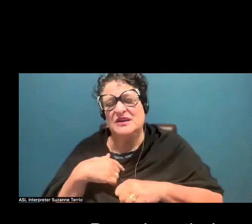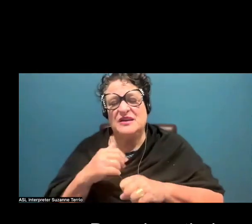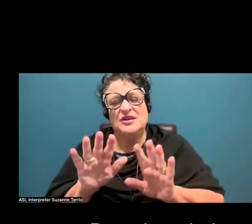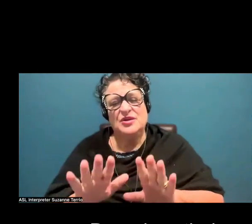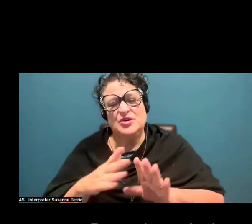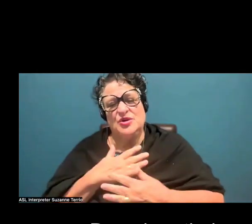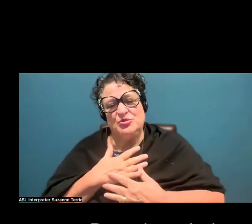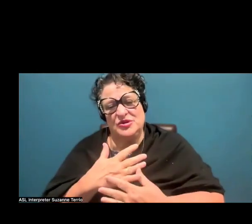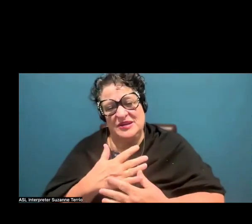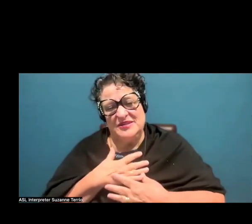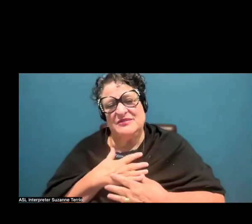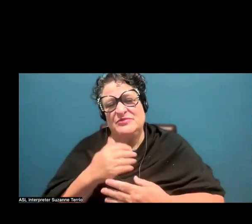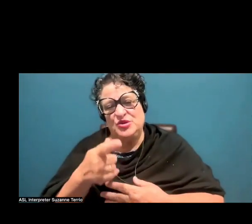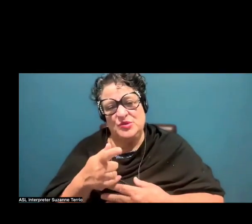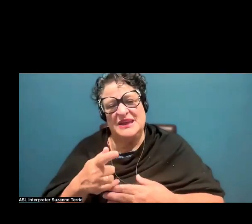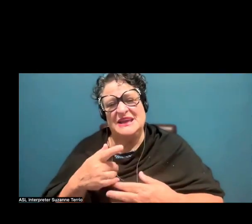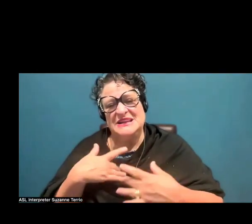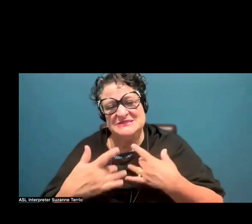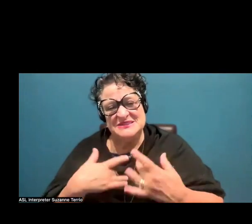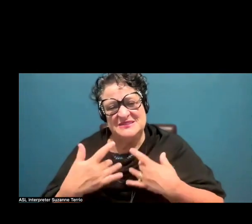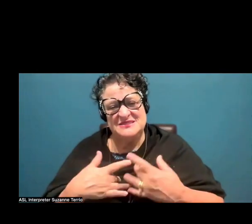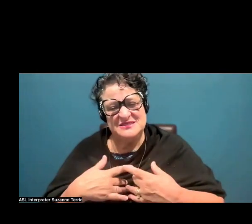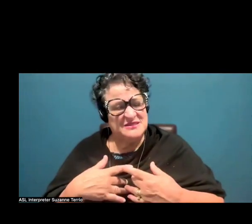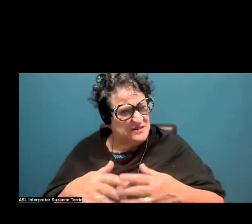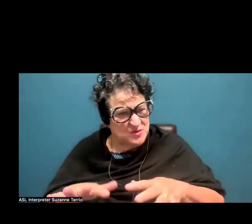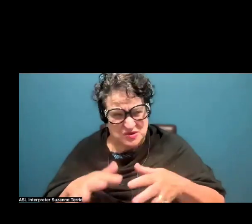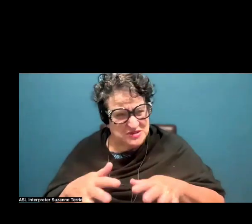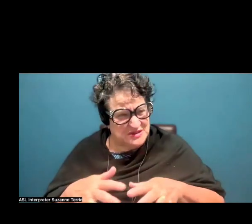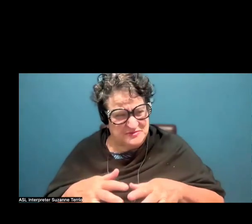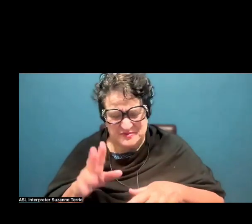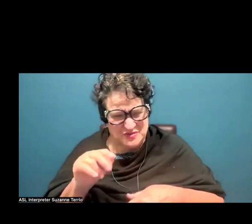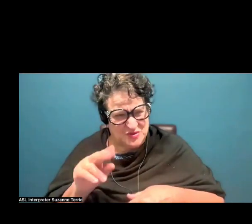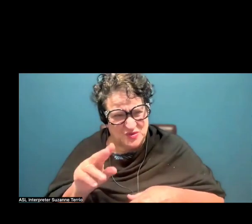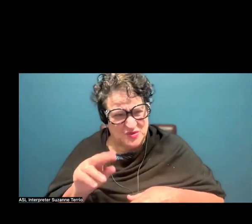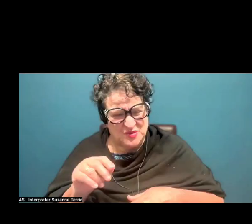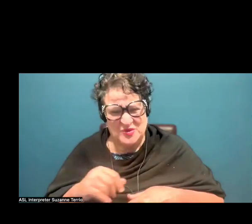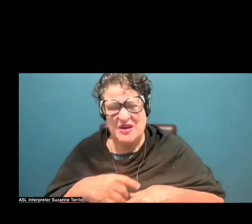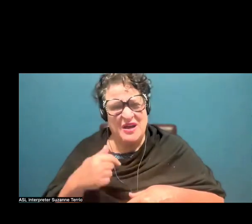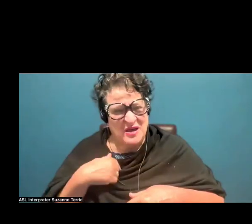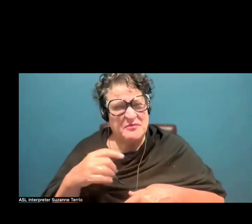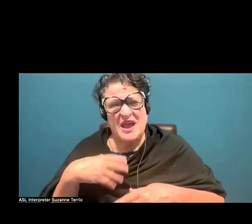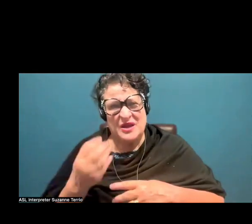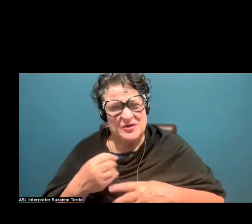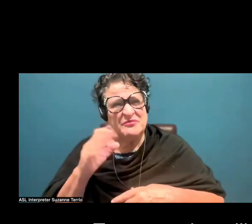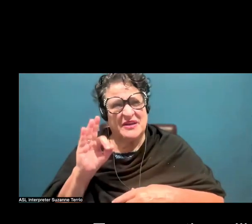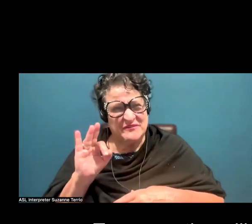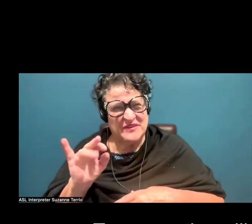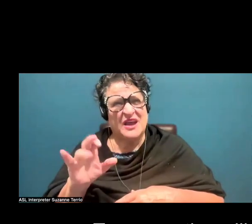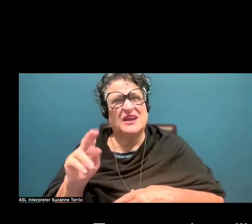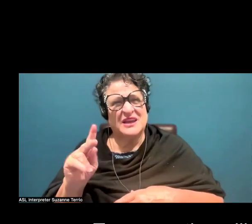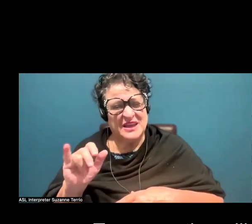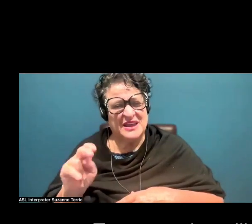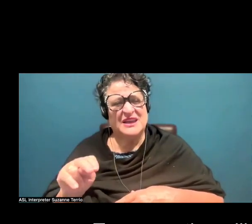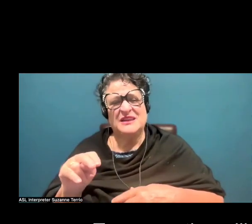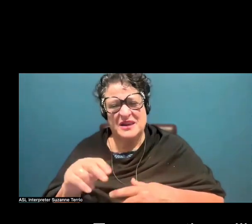You're getting a little worked up. Worked up? No, I am not worked up. I'm out of my fucking mind. We all should be. To mourn them